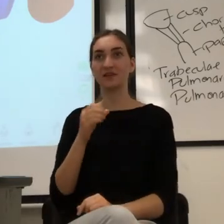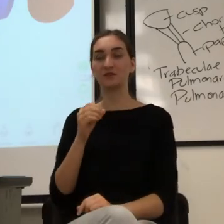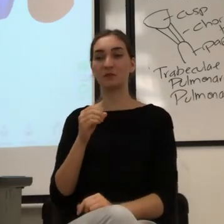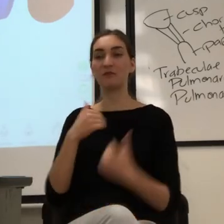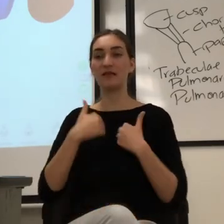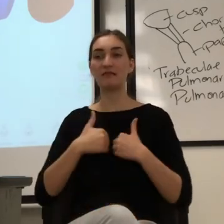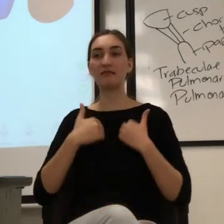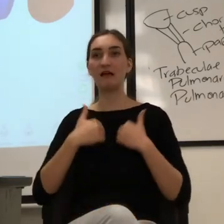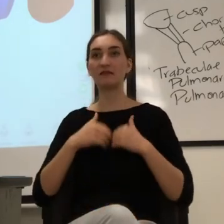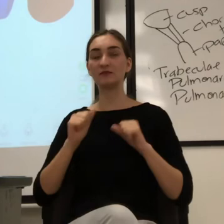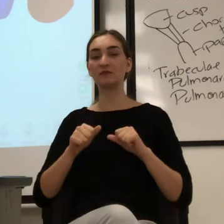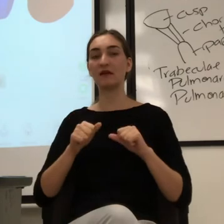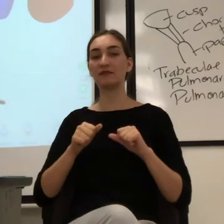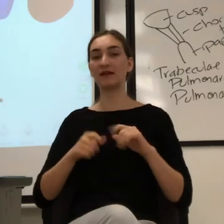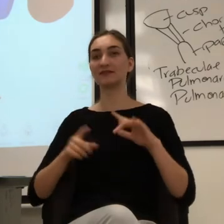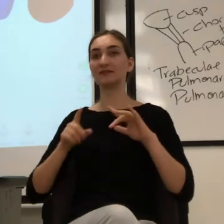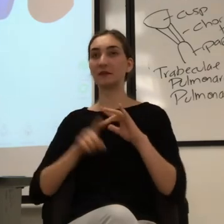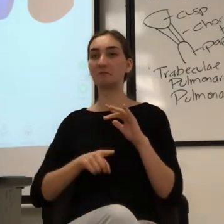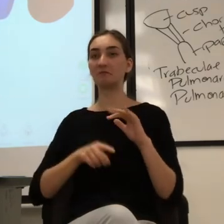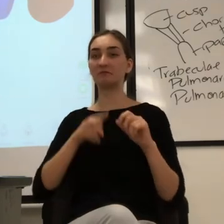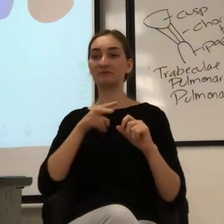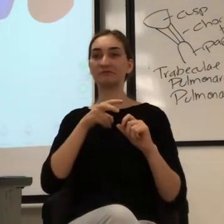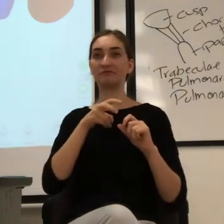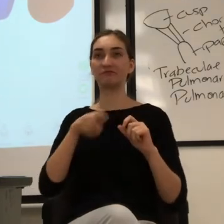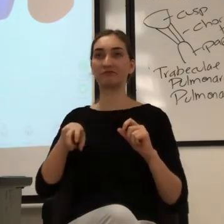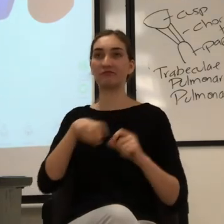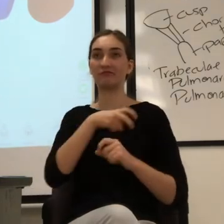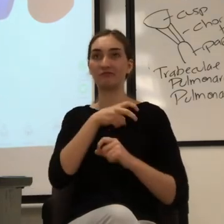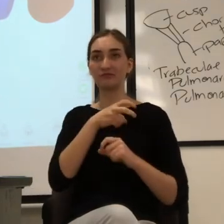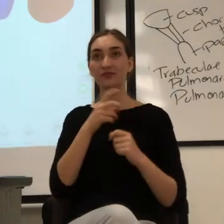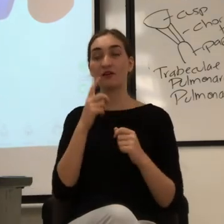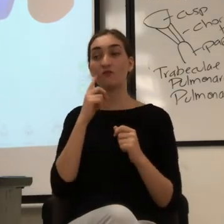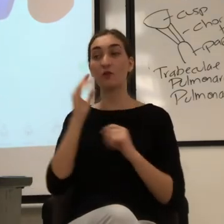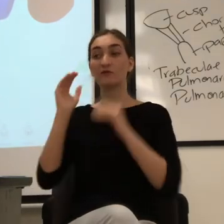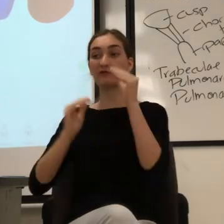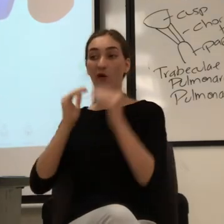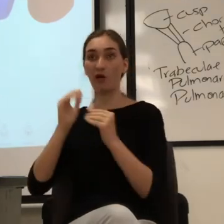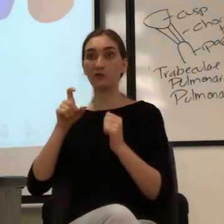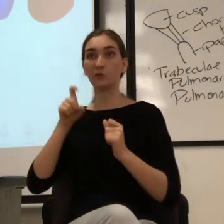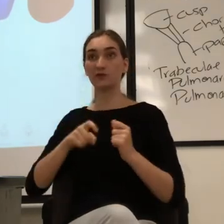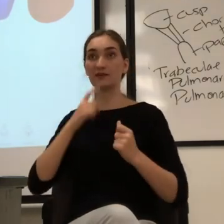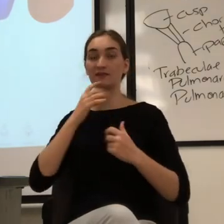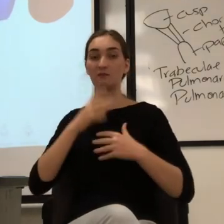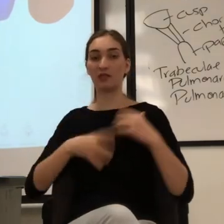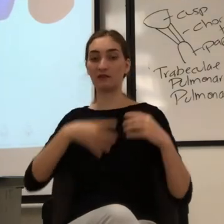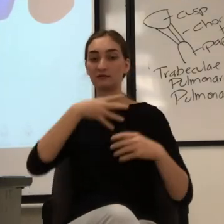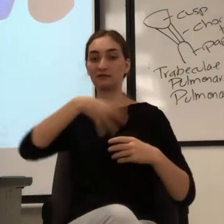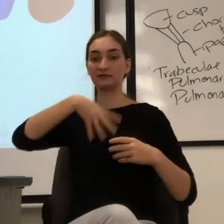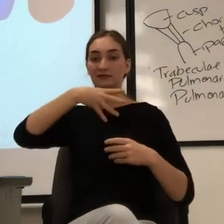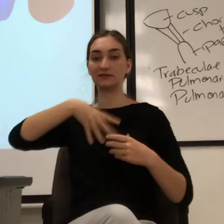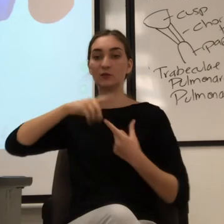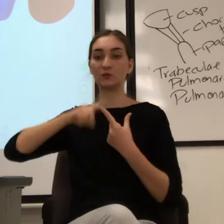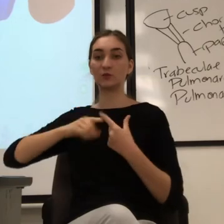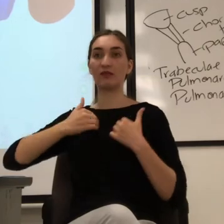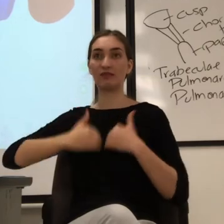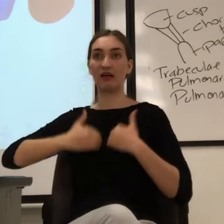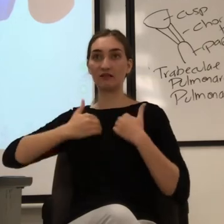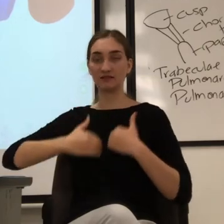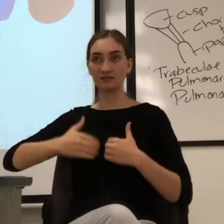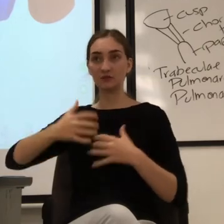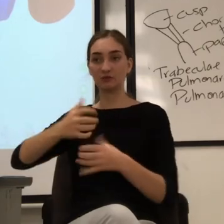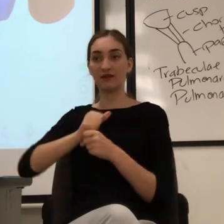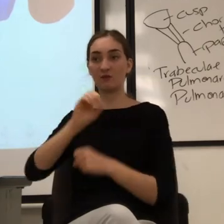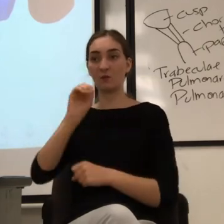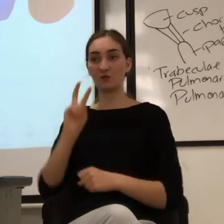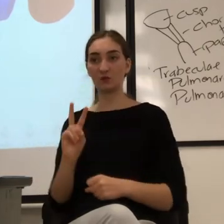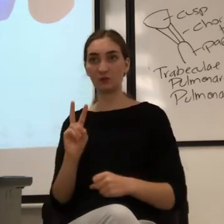blood normally would flow to the lungs in an adult. In a baby, a lot of the blood just goes right from here to there, and you skip the